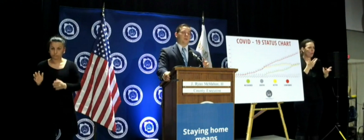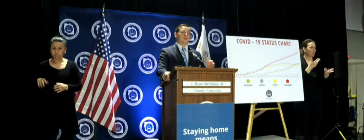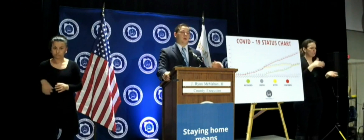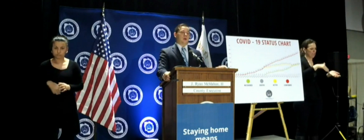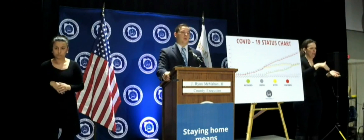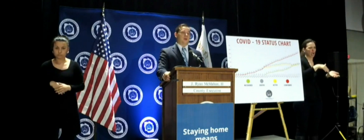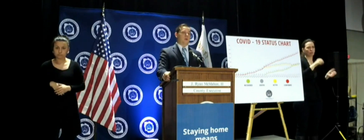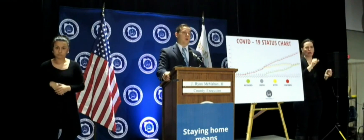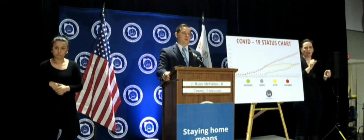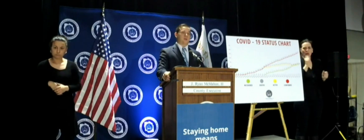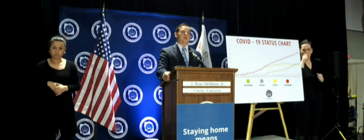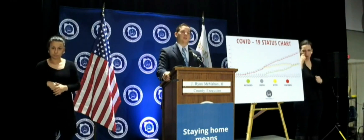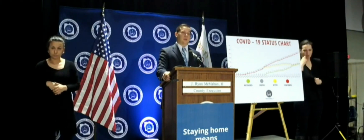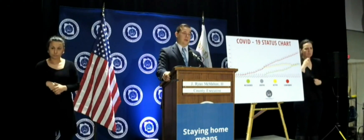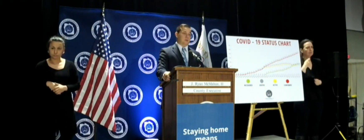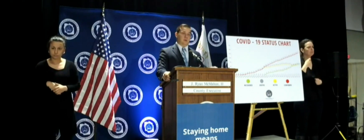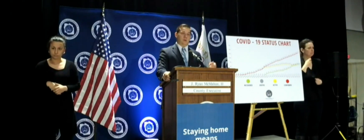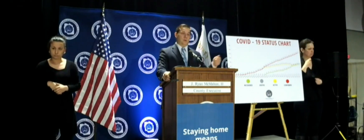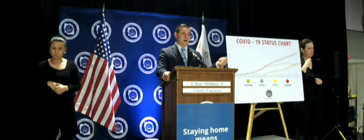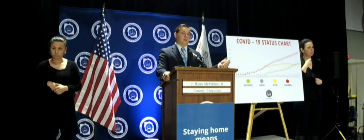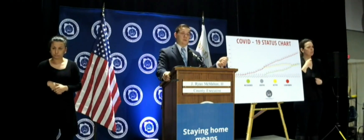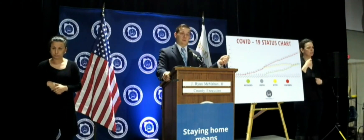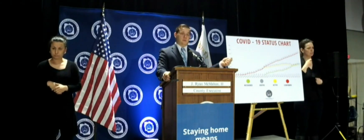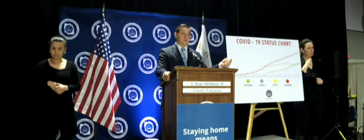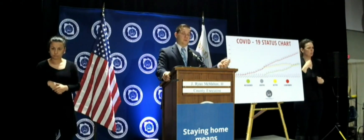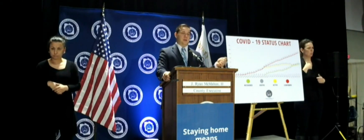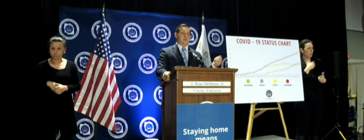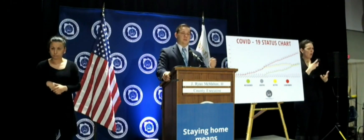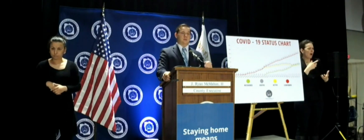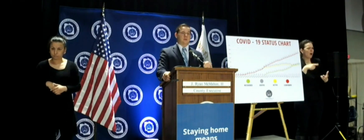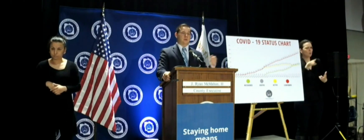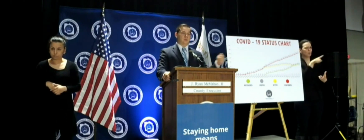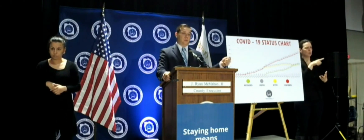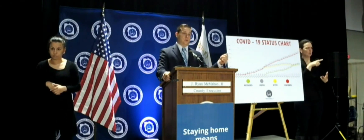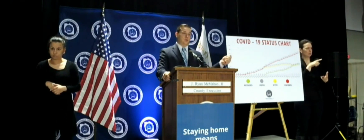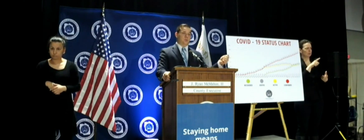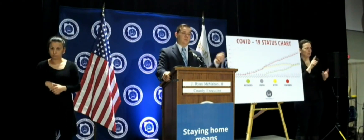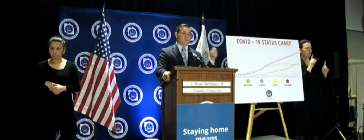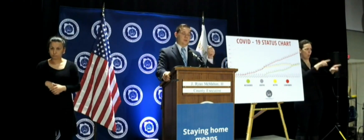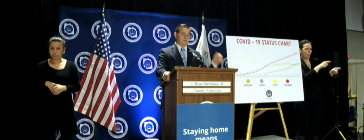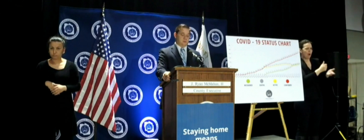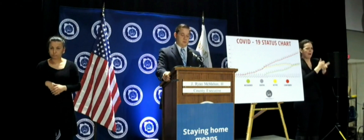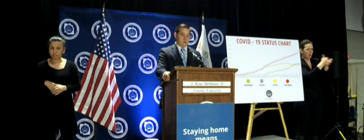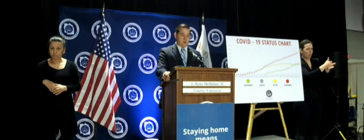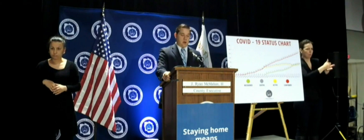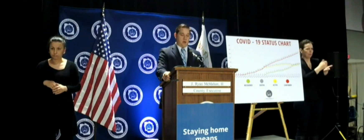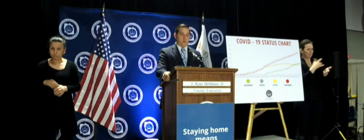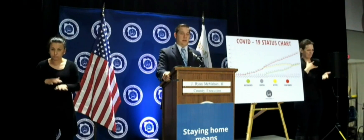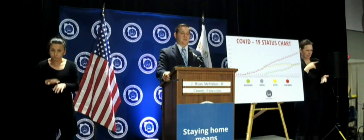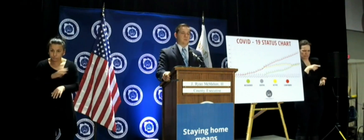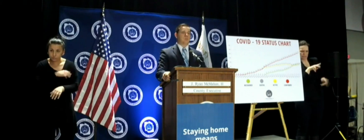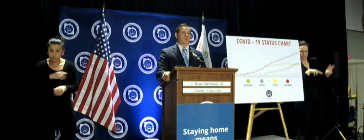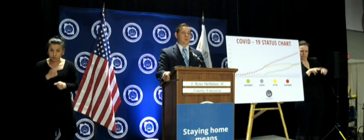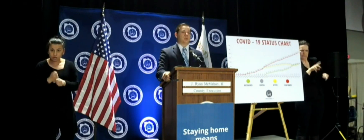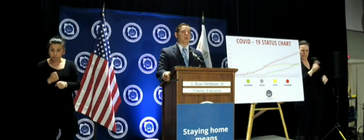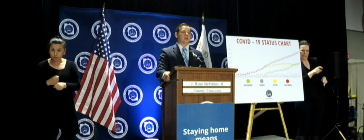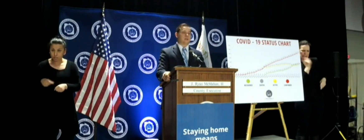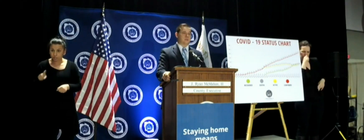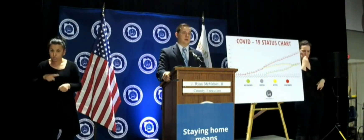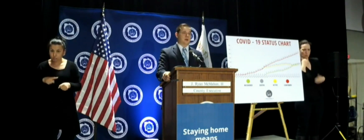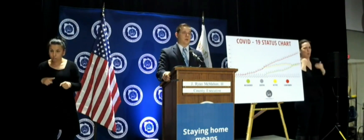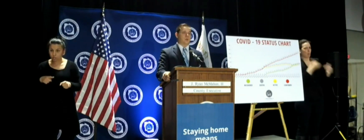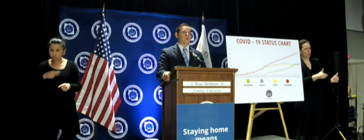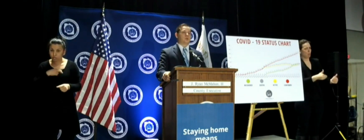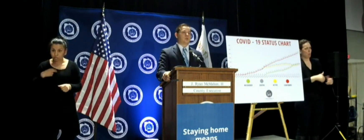come in, and we have partners that can do that. They can go into a house, give a test, go into a nursing home, give a test. And that's the